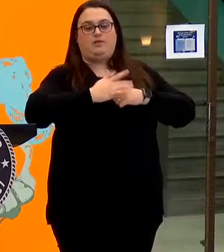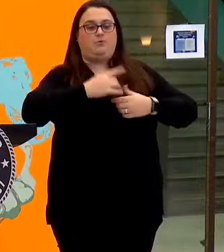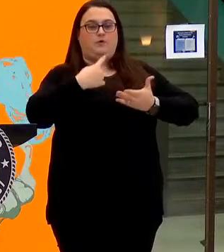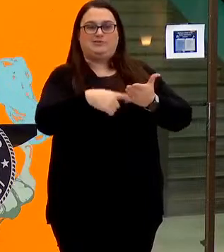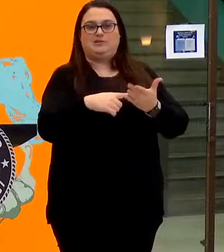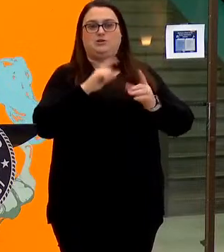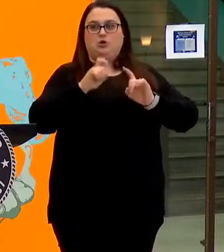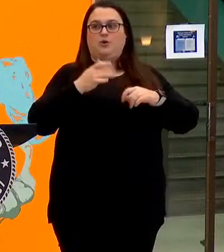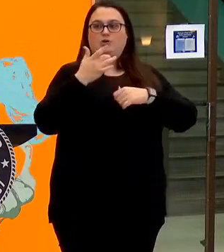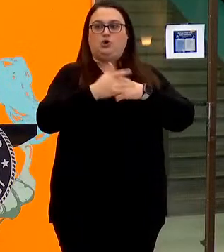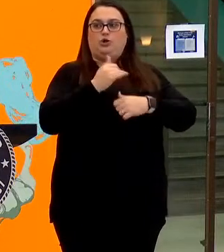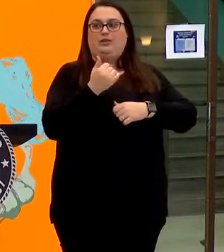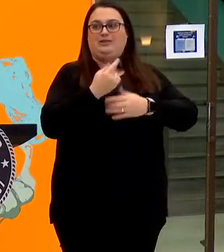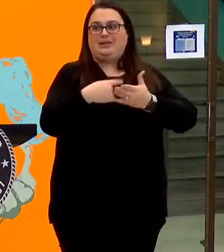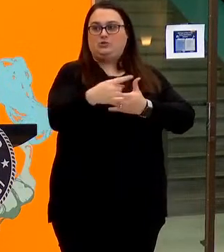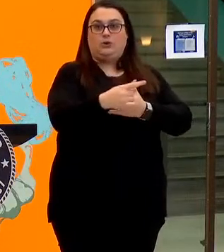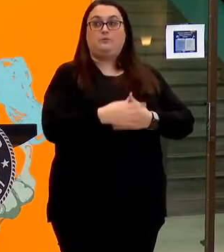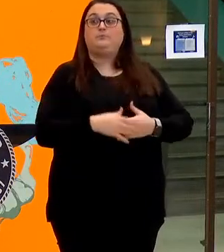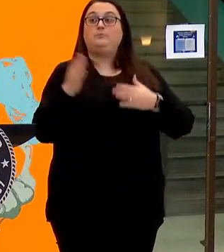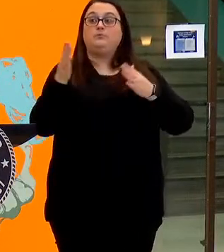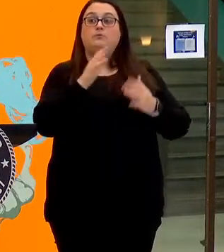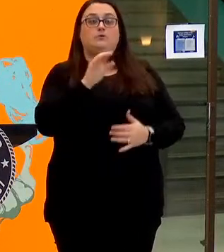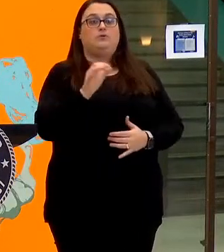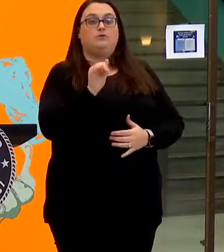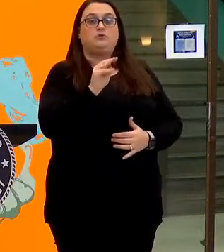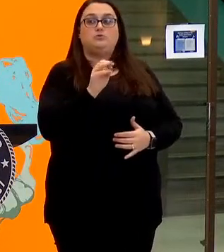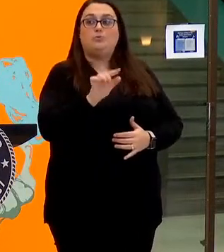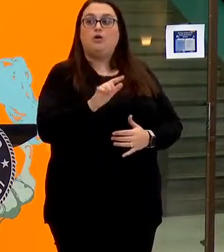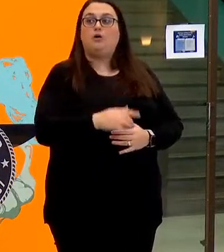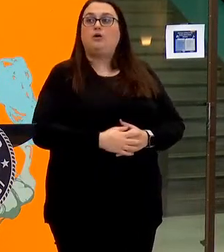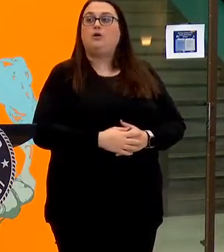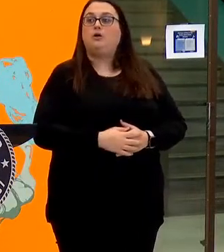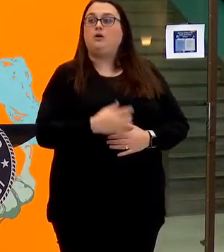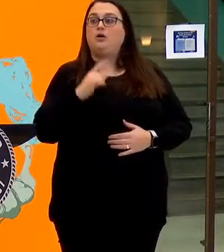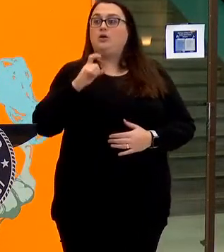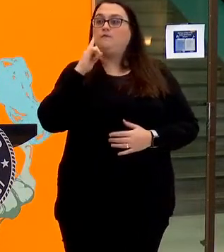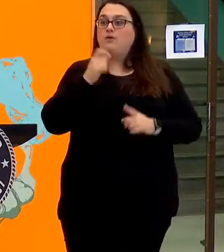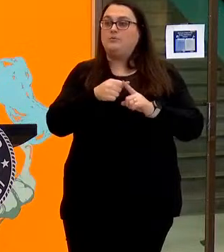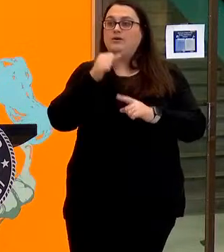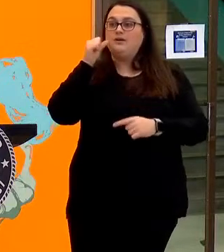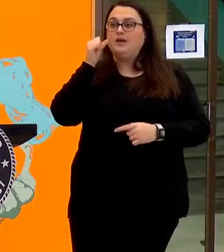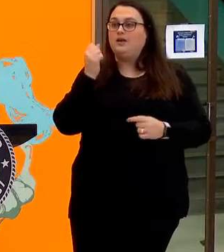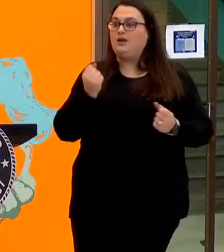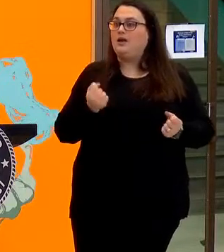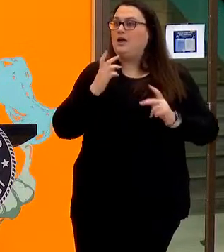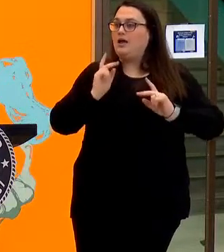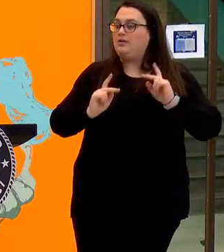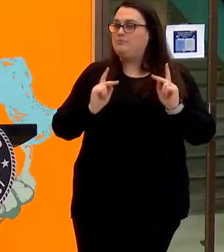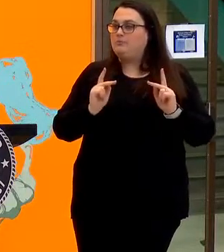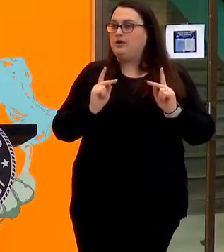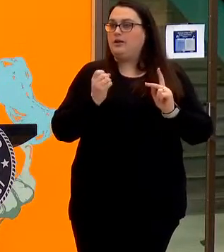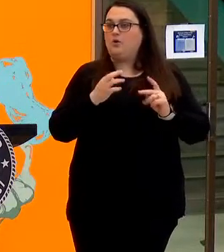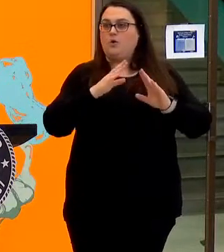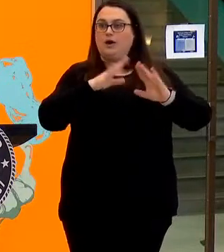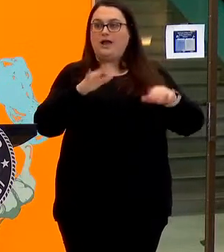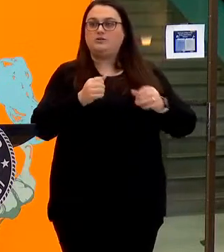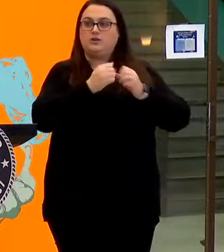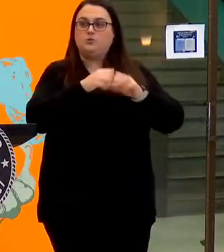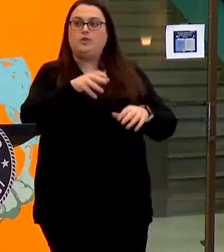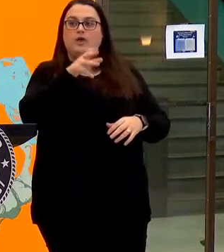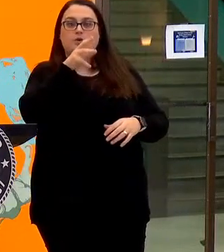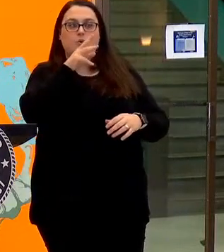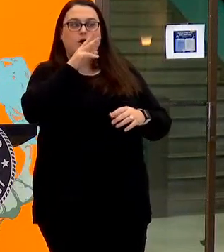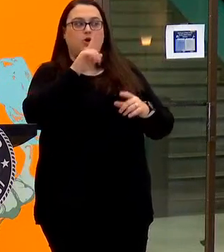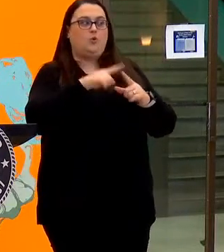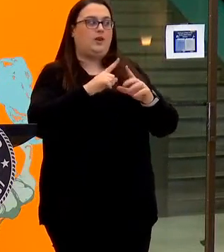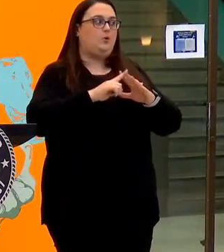discussion early next week. Jamal? And my question was from yesterday. How many people or households were without water at the